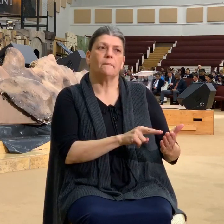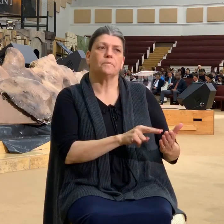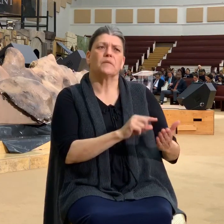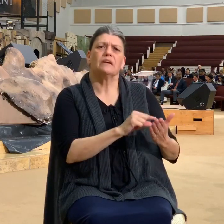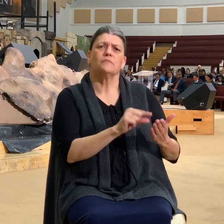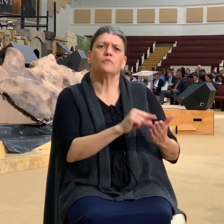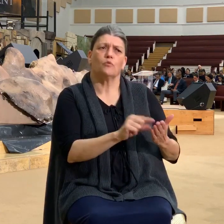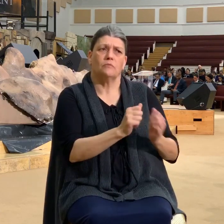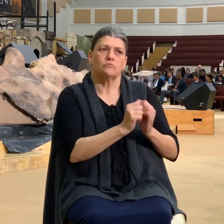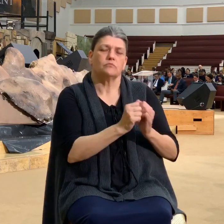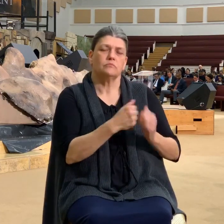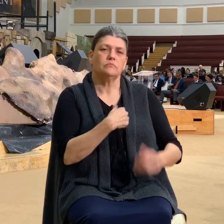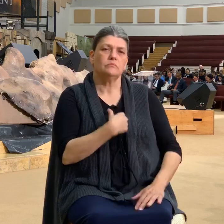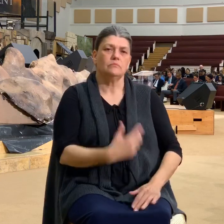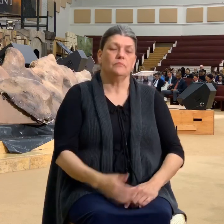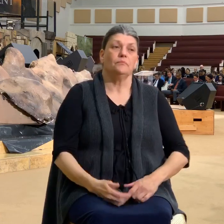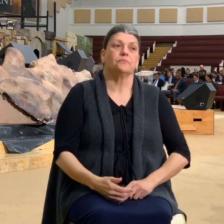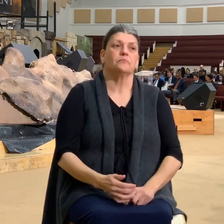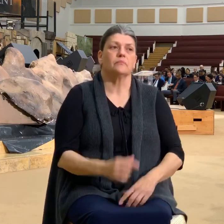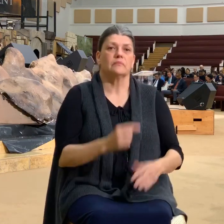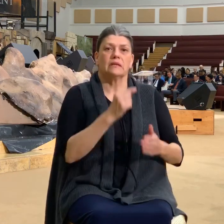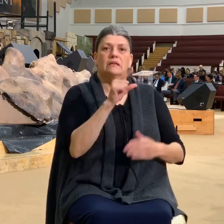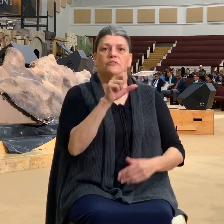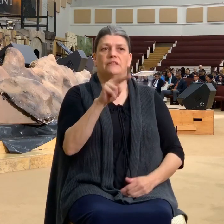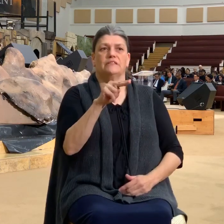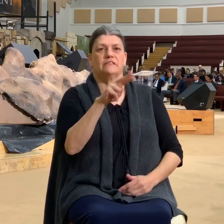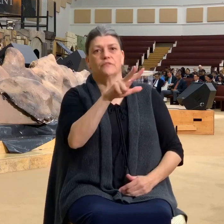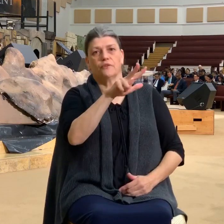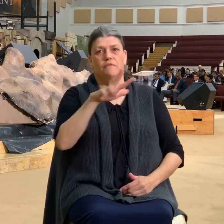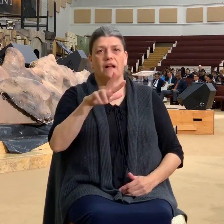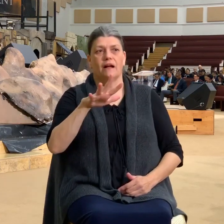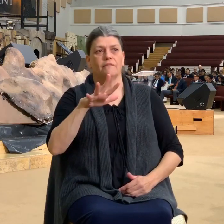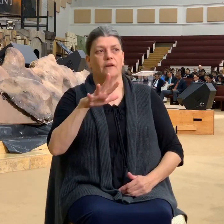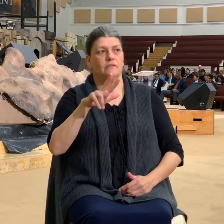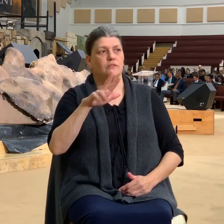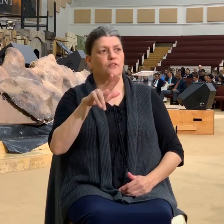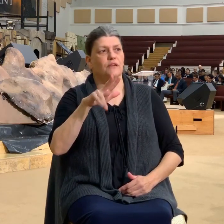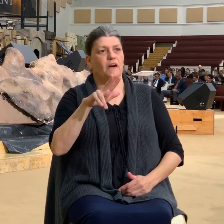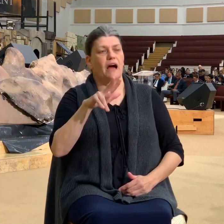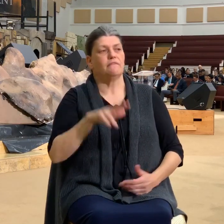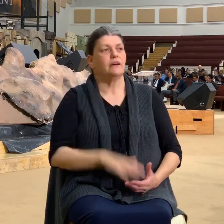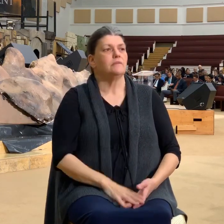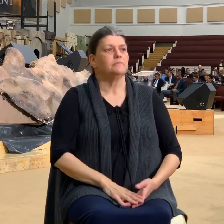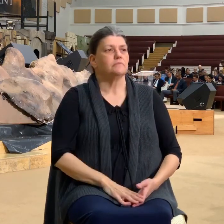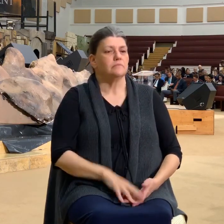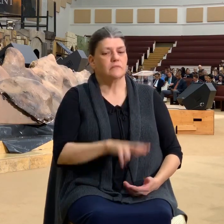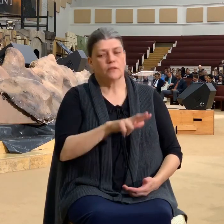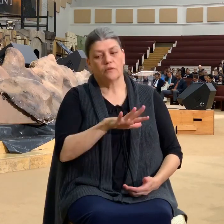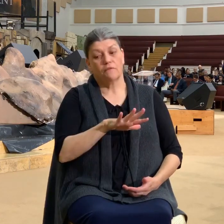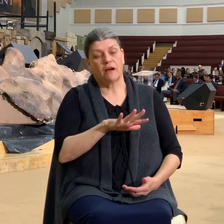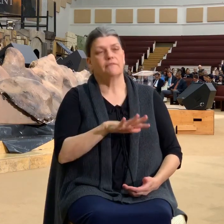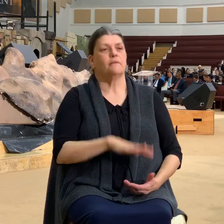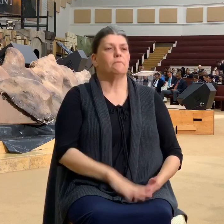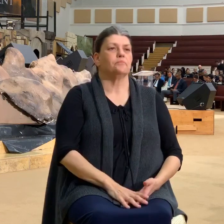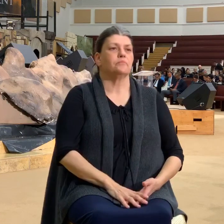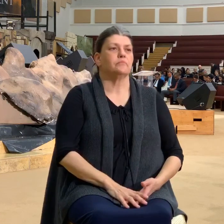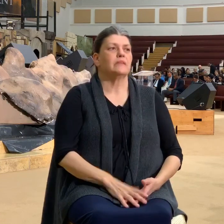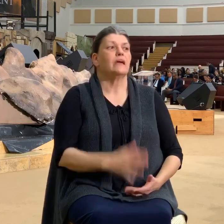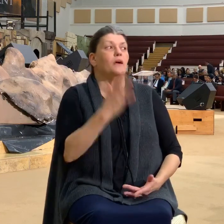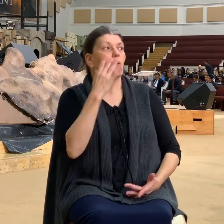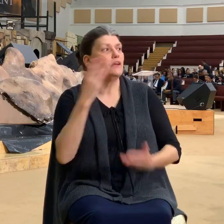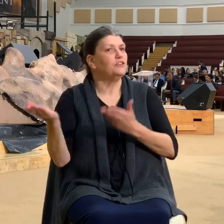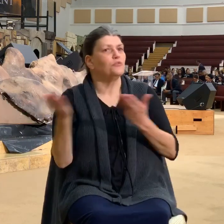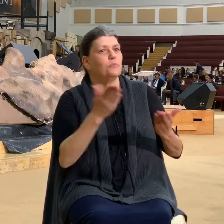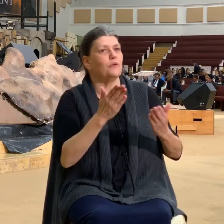some scriptures with me. Genesis 35 and 2. I wish we had the screens, but it's drama time, so this is why you need to be bringing your Bible to